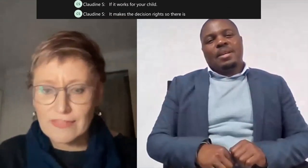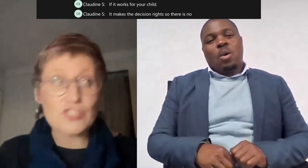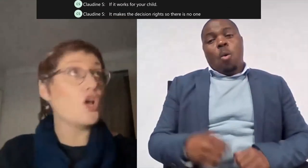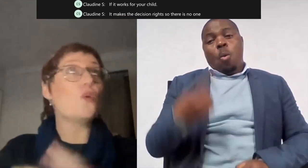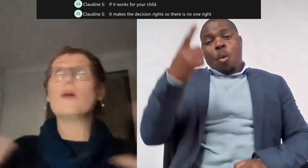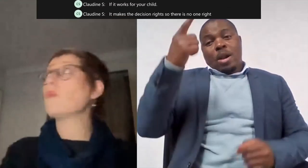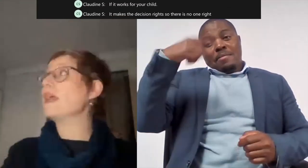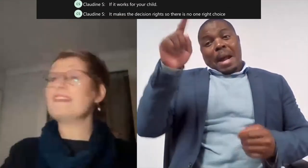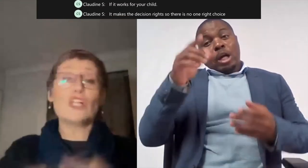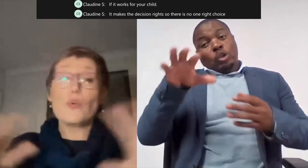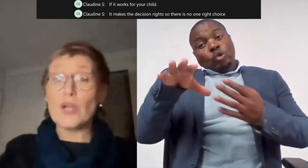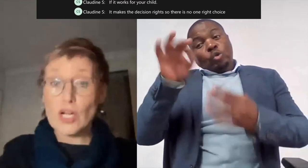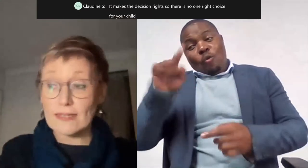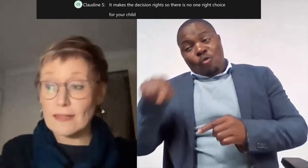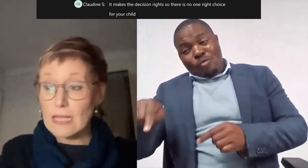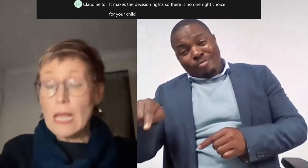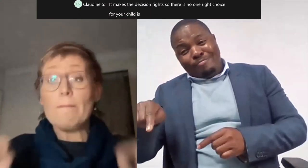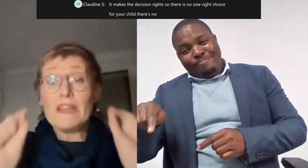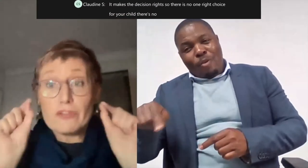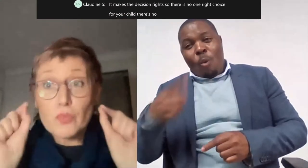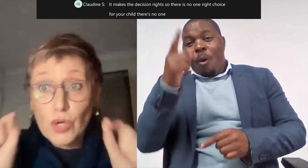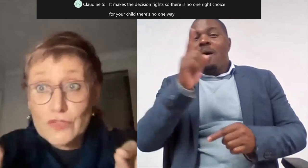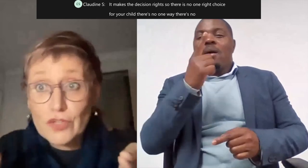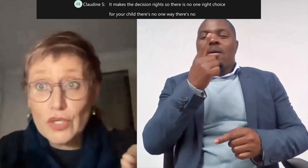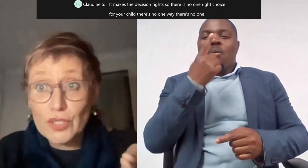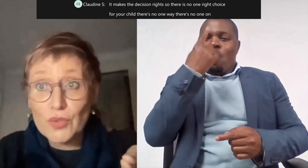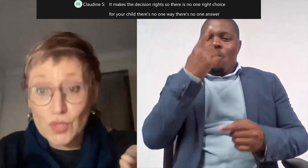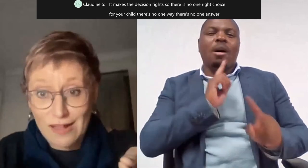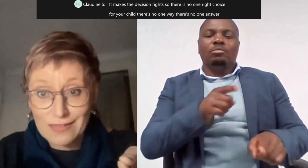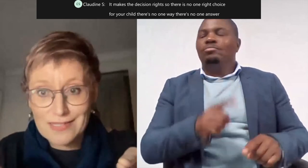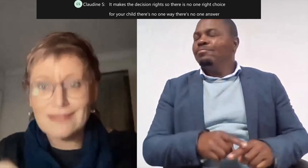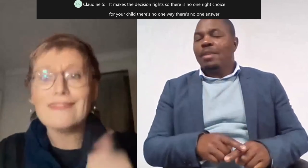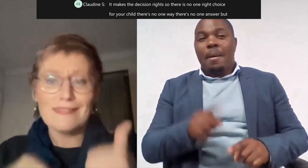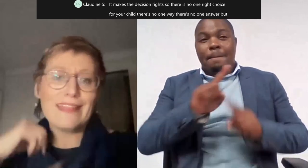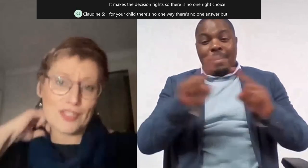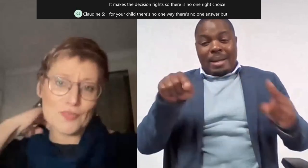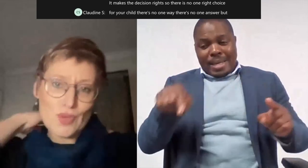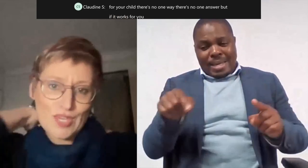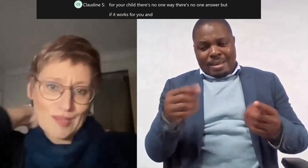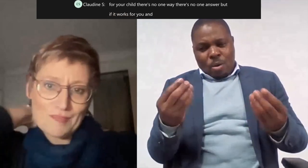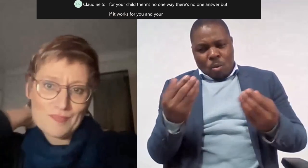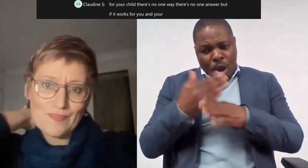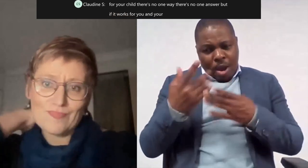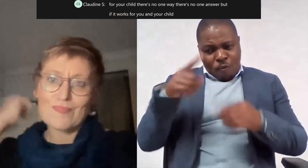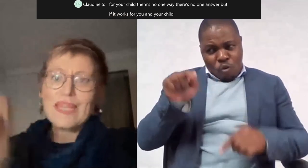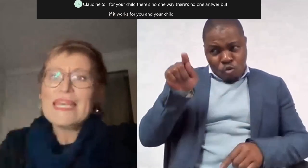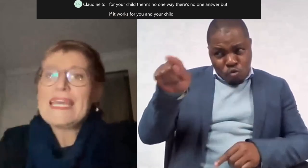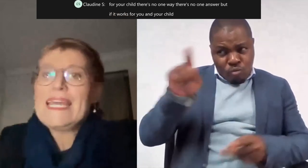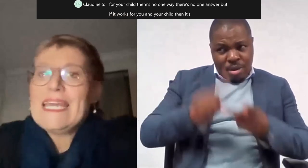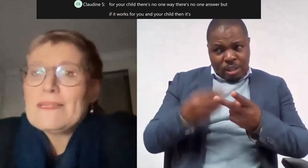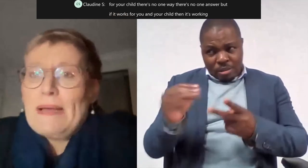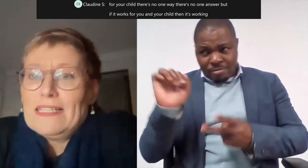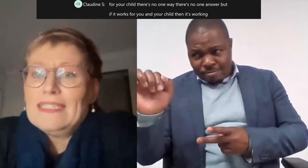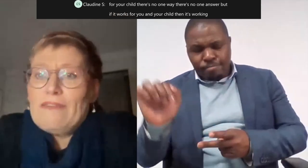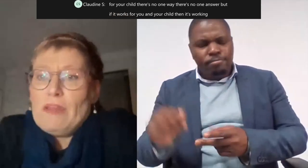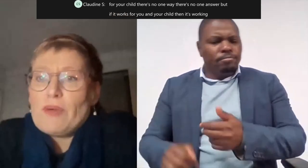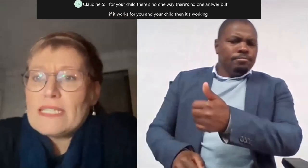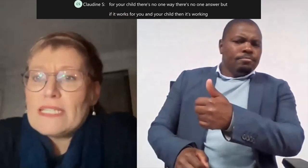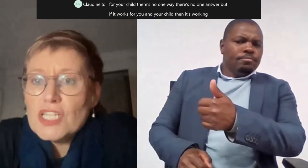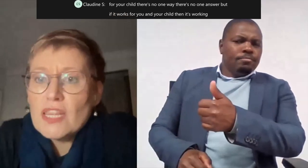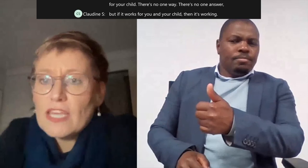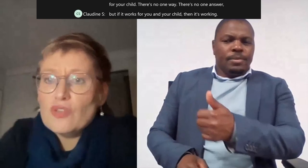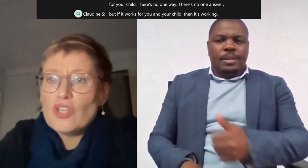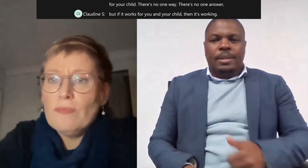child. There's no one way. There's no one answer. But if it works for you and your child, then it's working. Isabel,